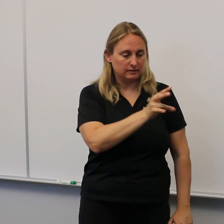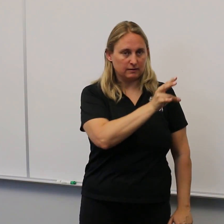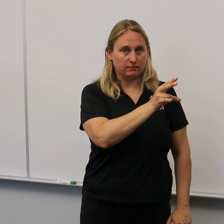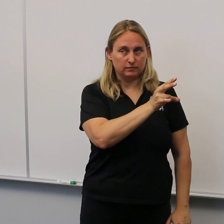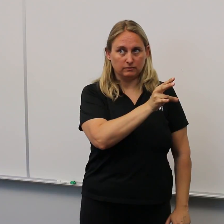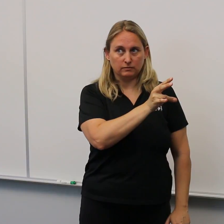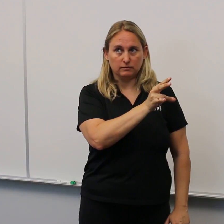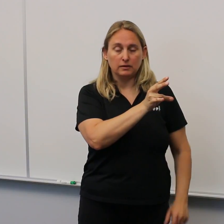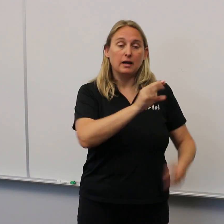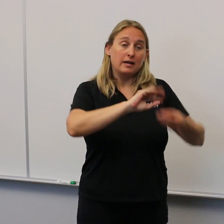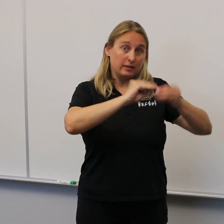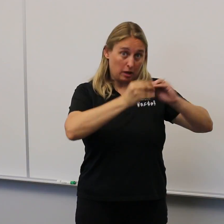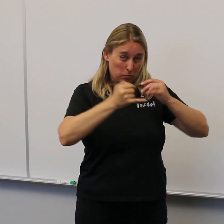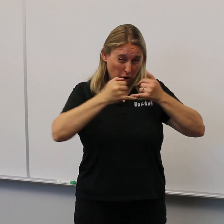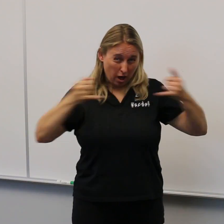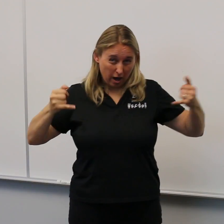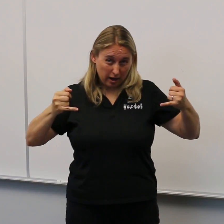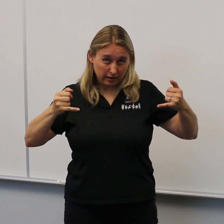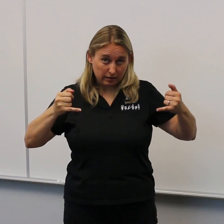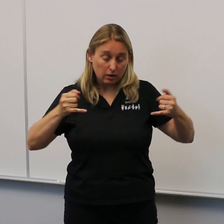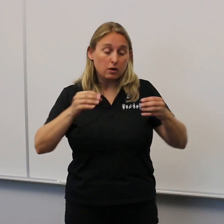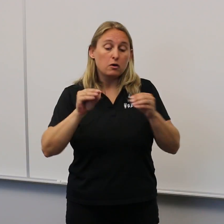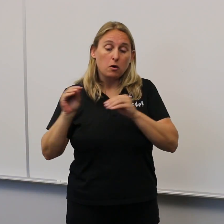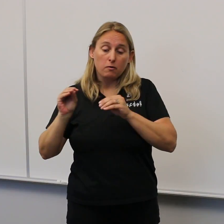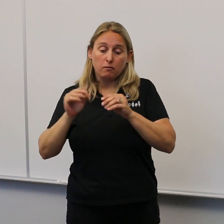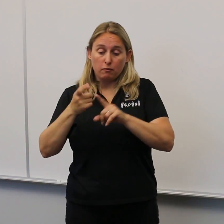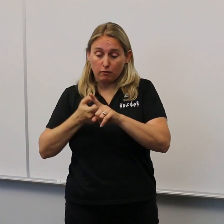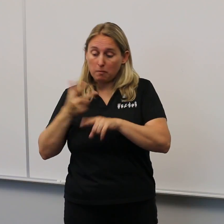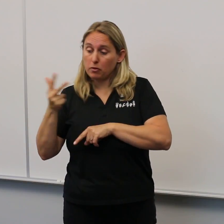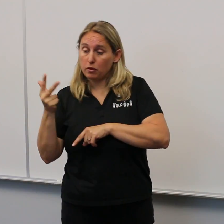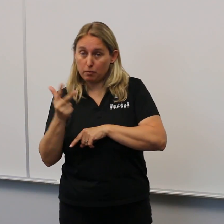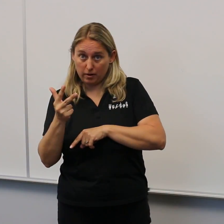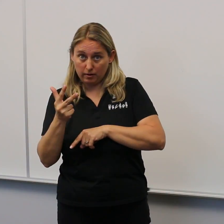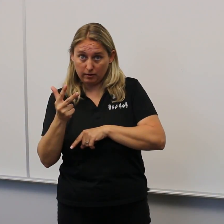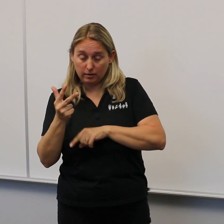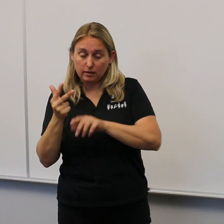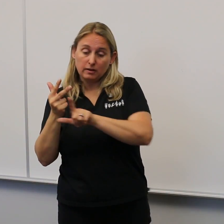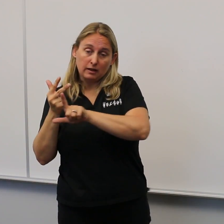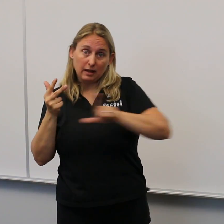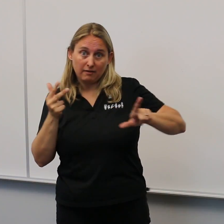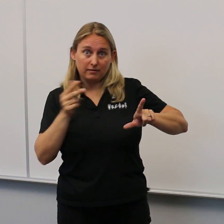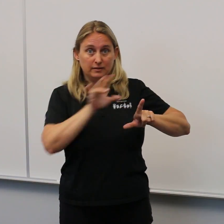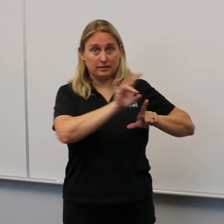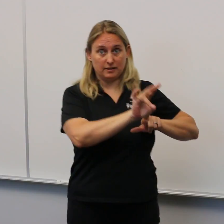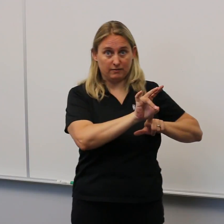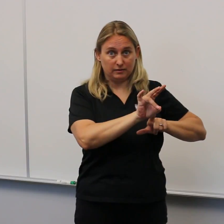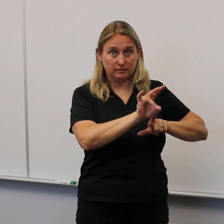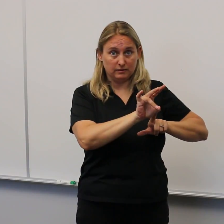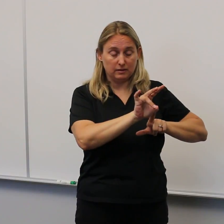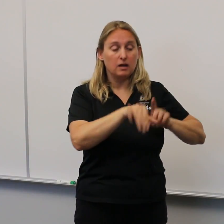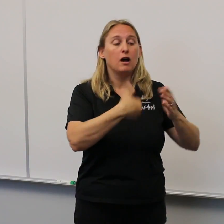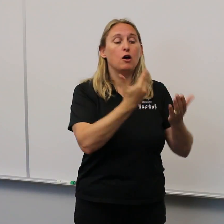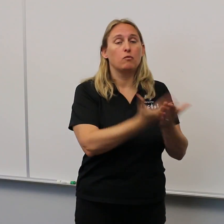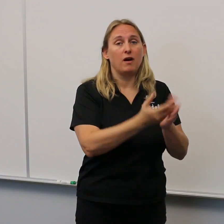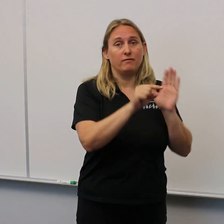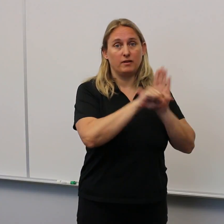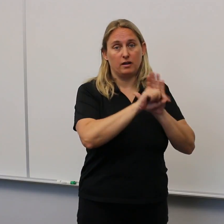And on the number line, when I move from 3 to the left 7, I end up at negative 4. So negative